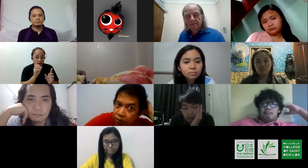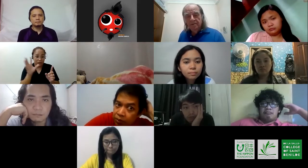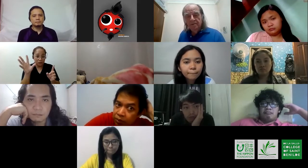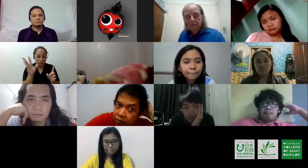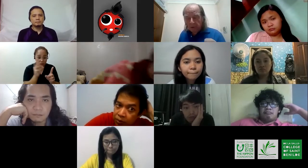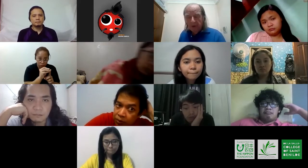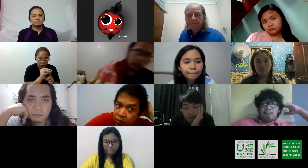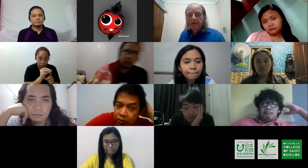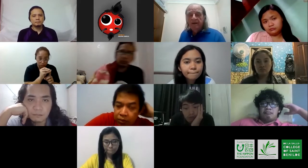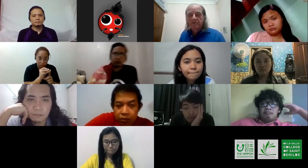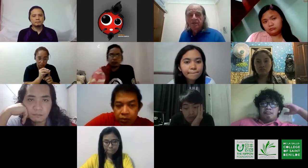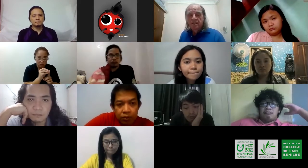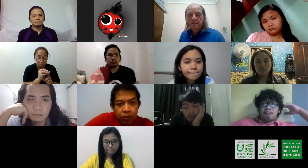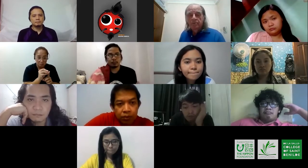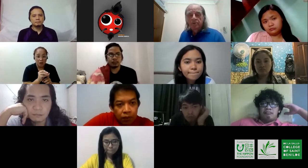do you have to have a sign language?